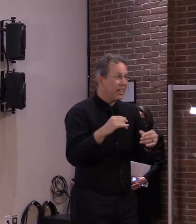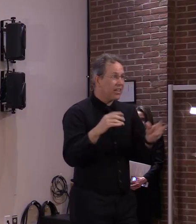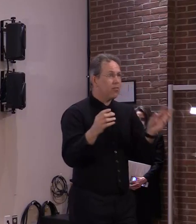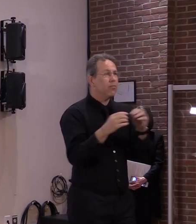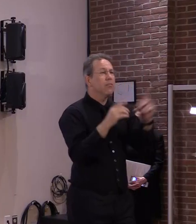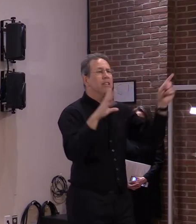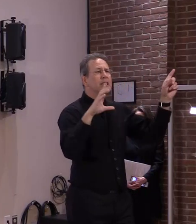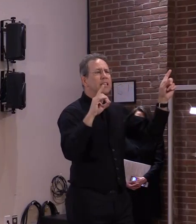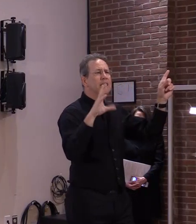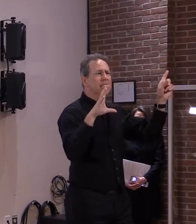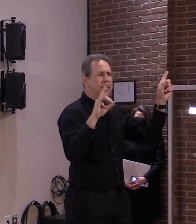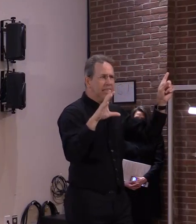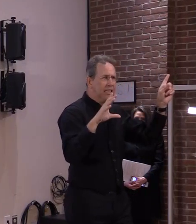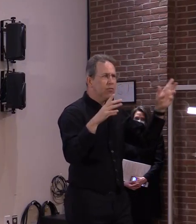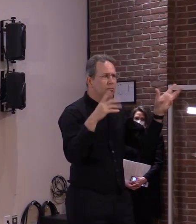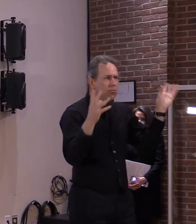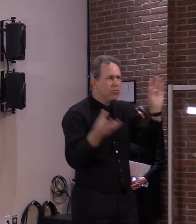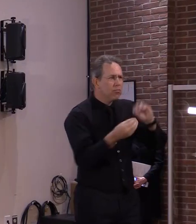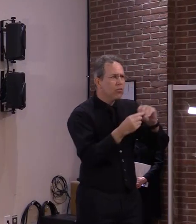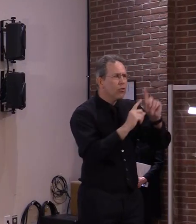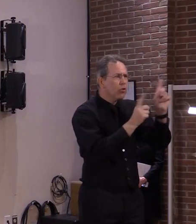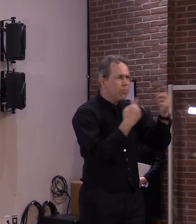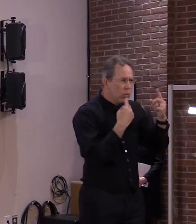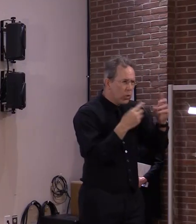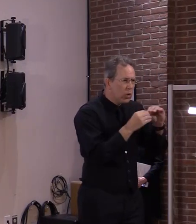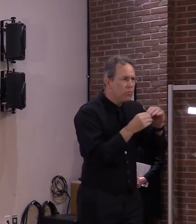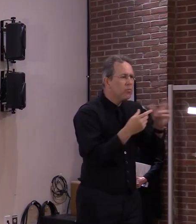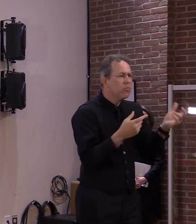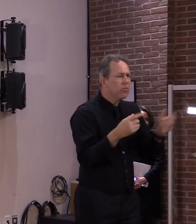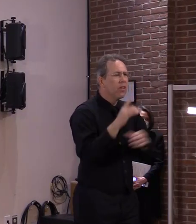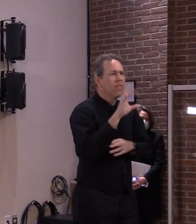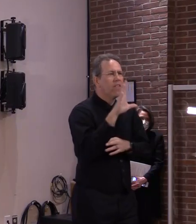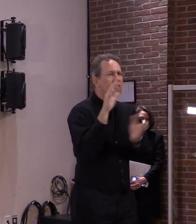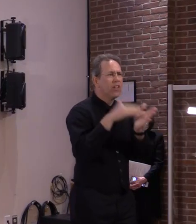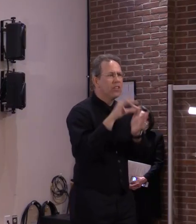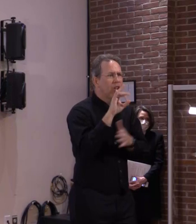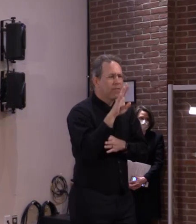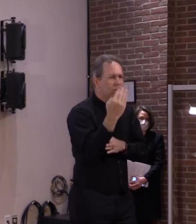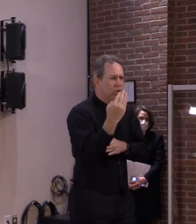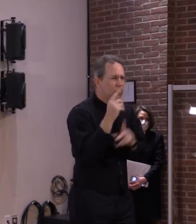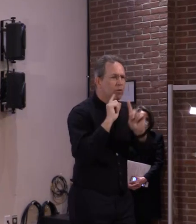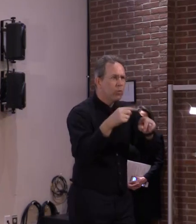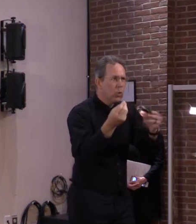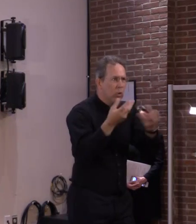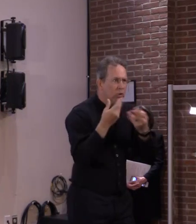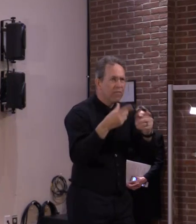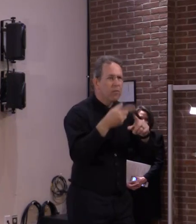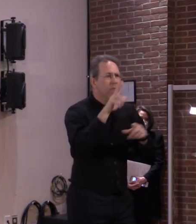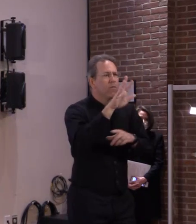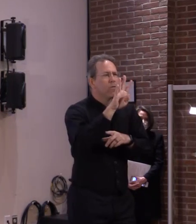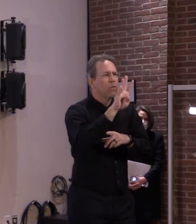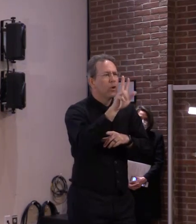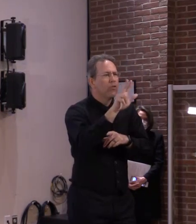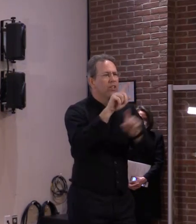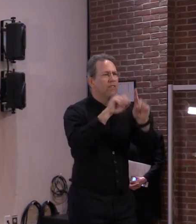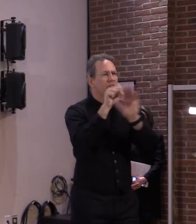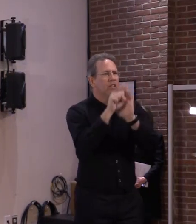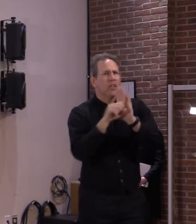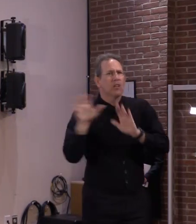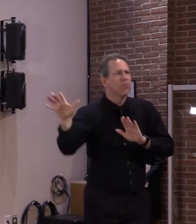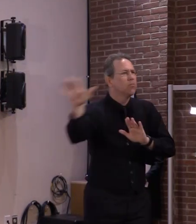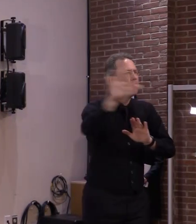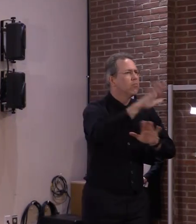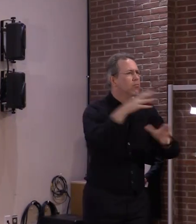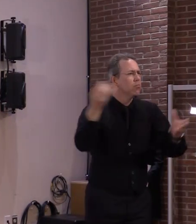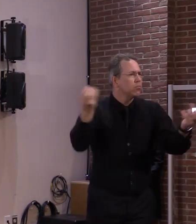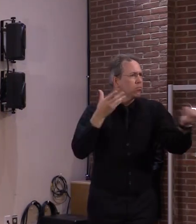5,814 reports of vaccine breakthrough infections from 43 U.S. states and territories. As of